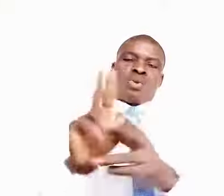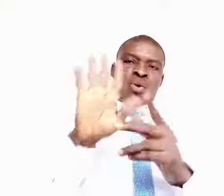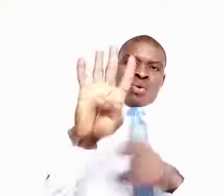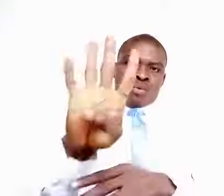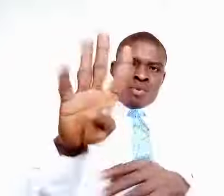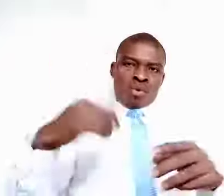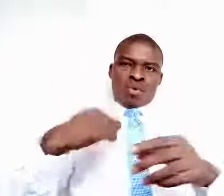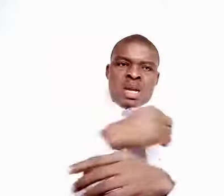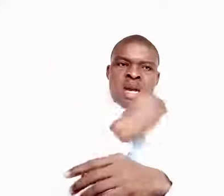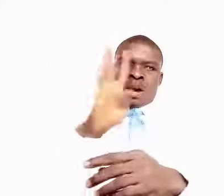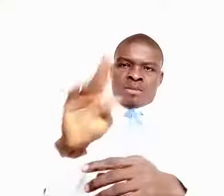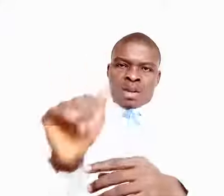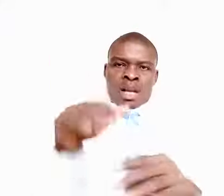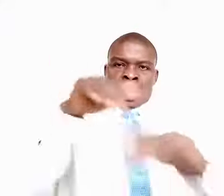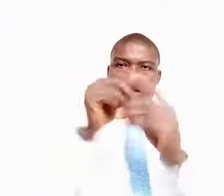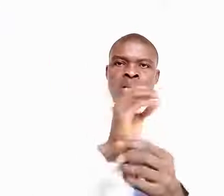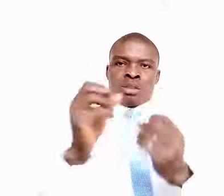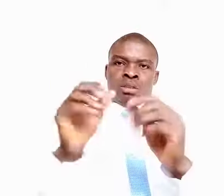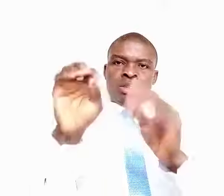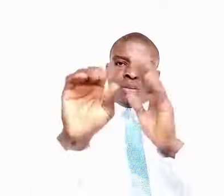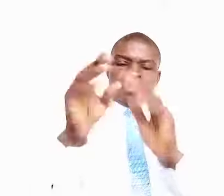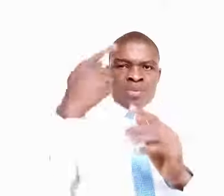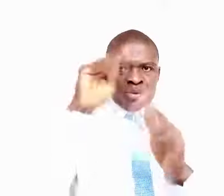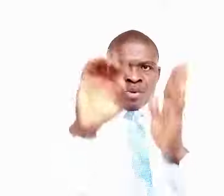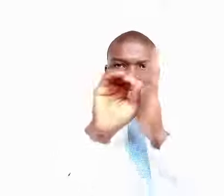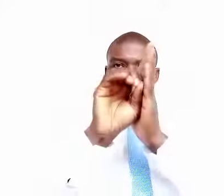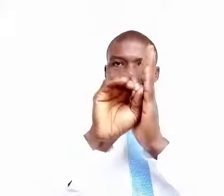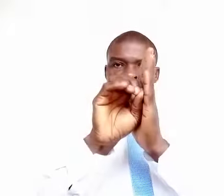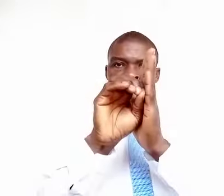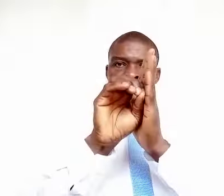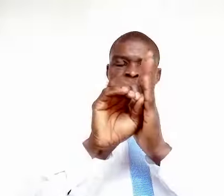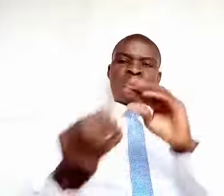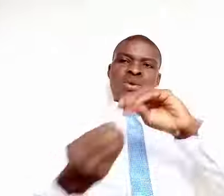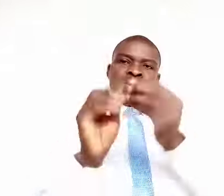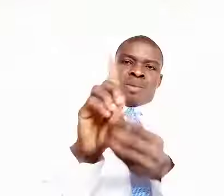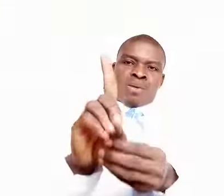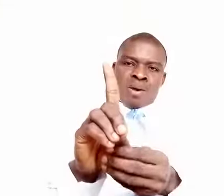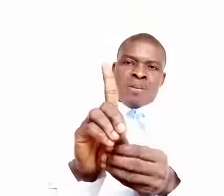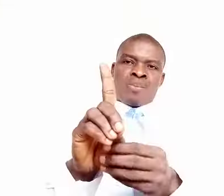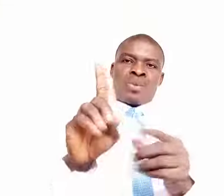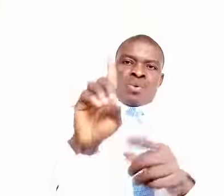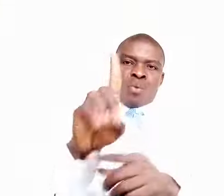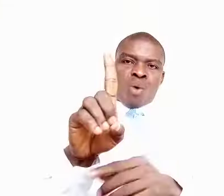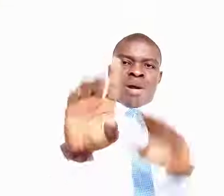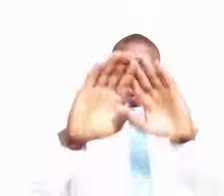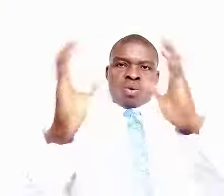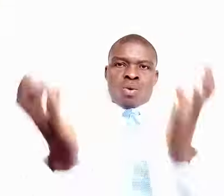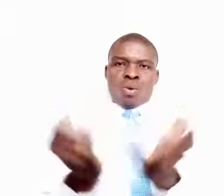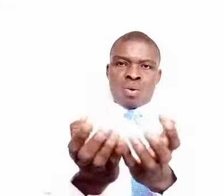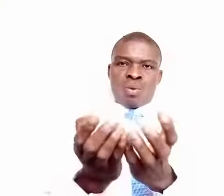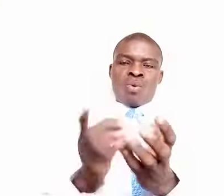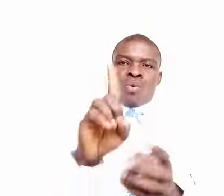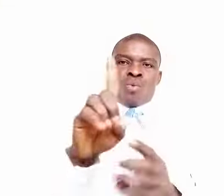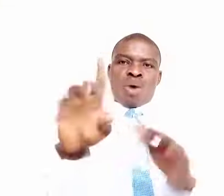and so on. For example, 1 whole, 1 over 2